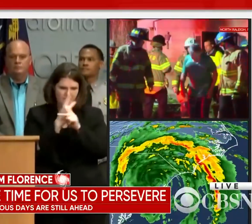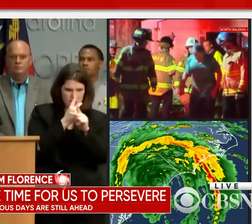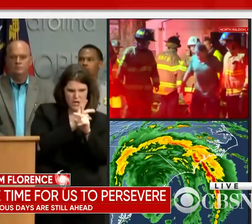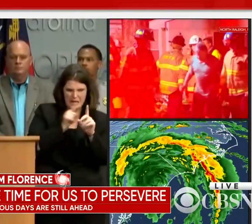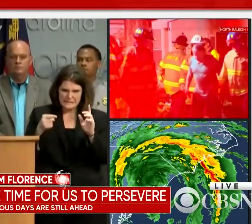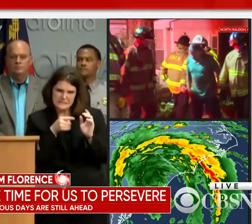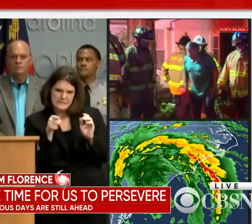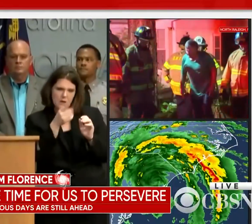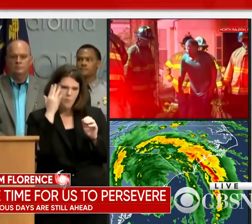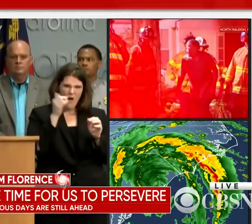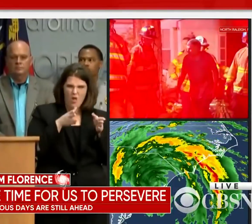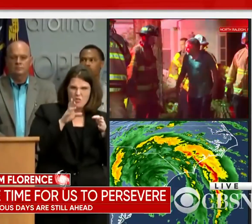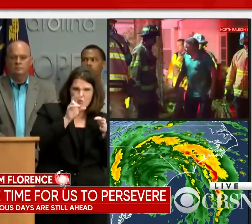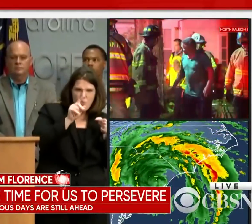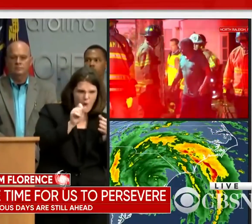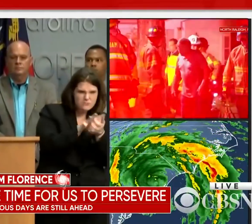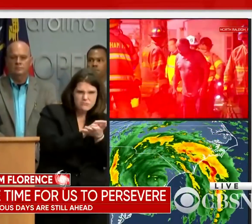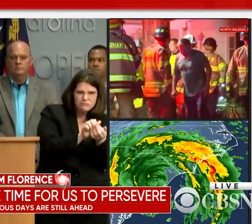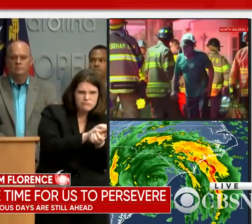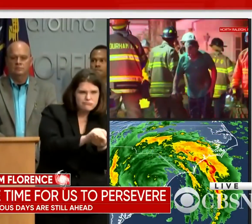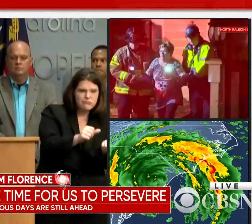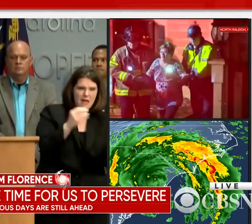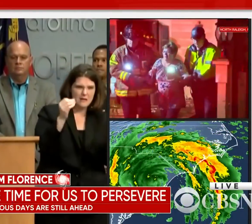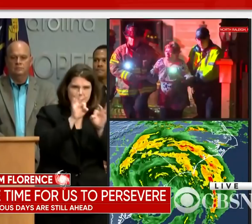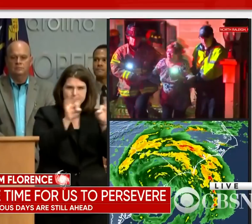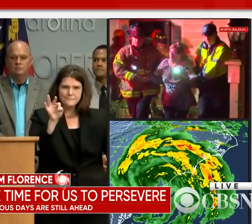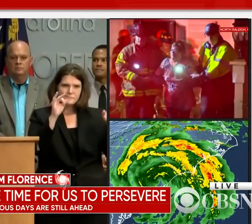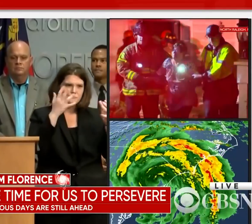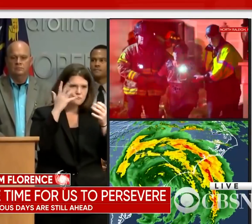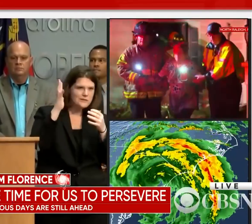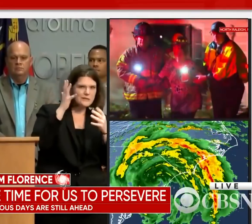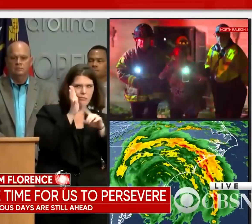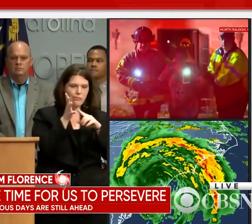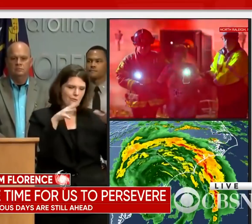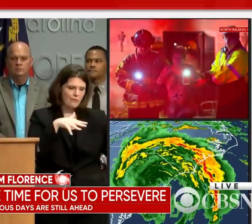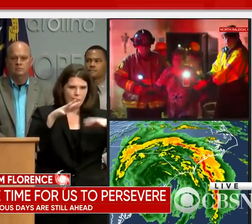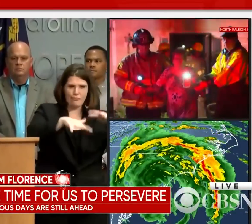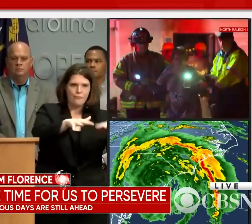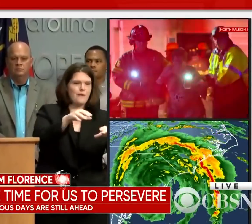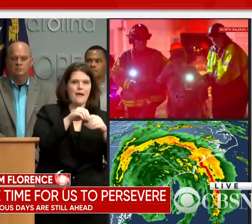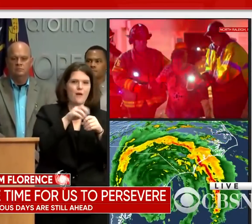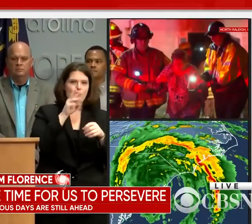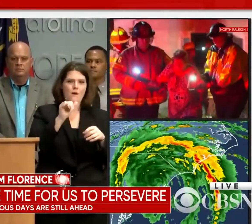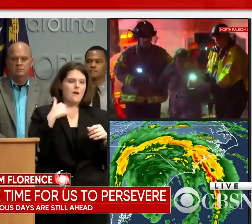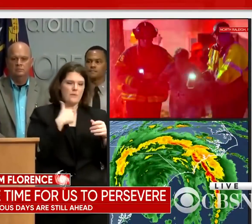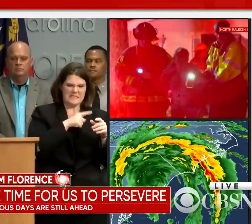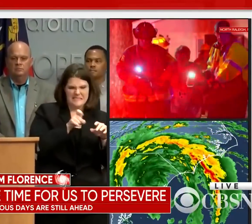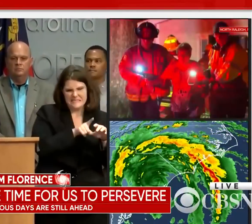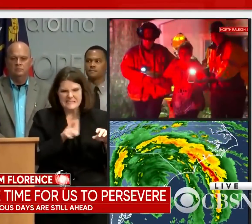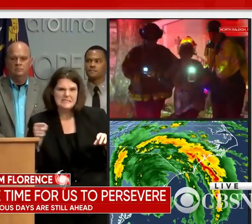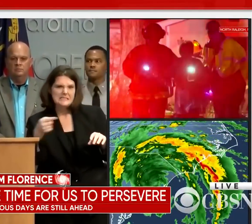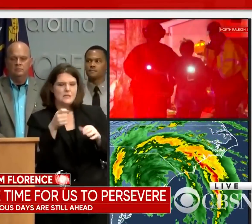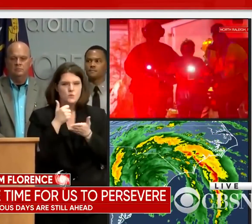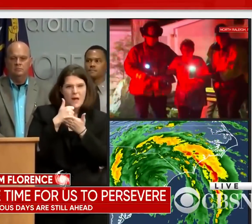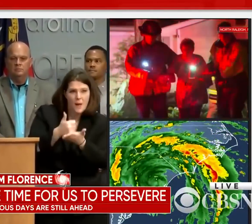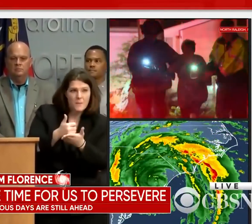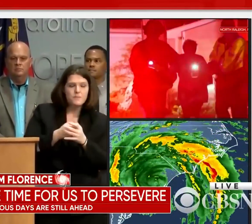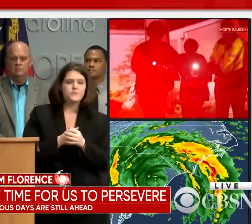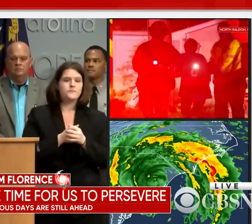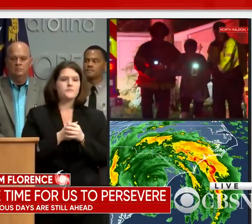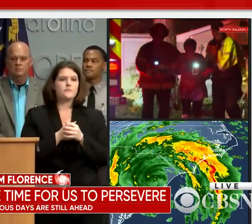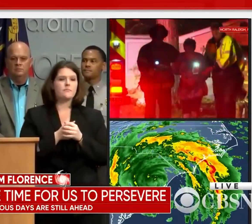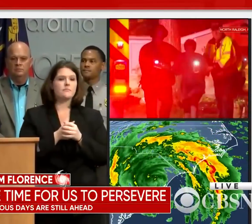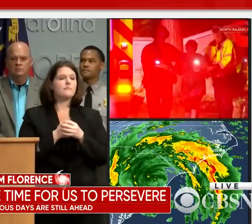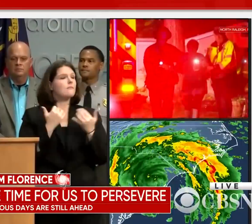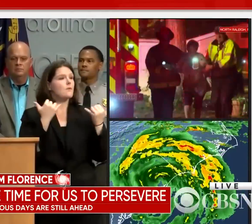been degraded and even have some debris. So it will take us a little bit of time as we work through those issues. We're also currently